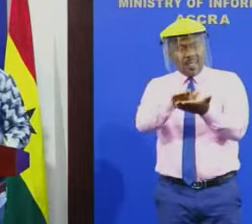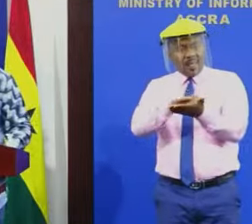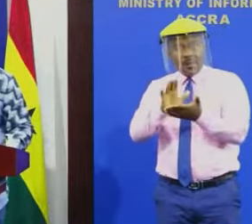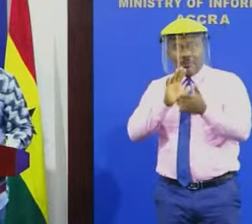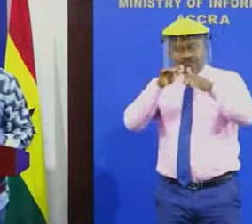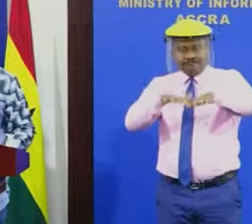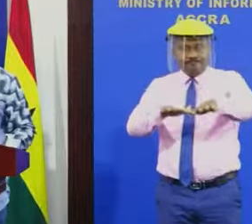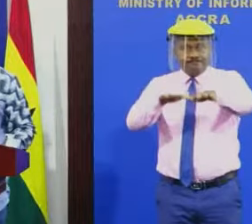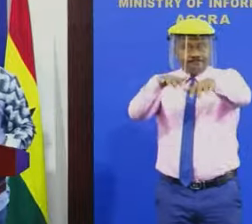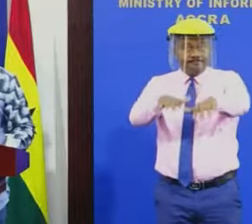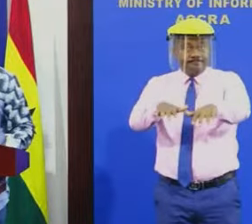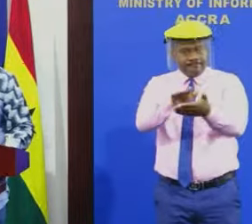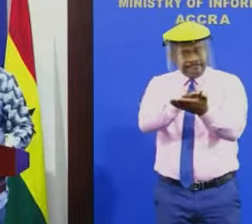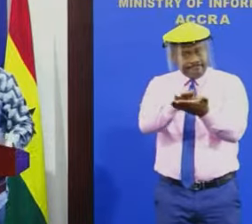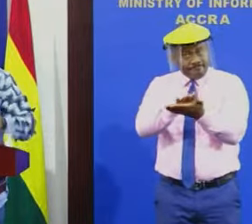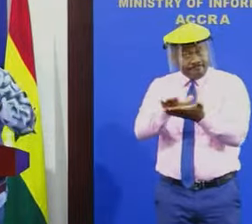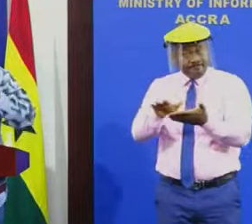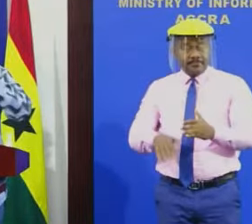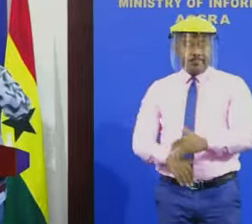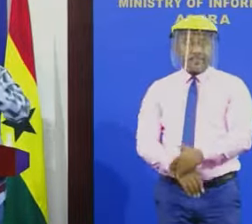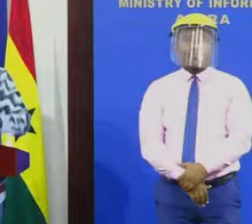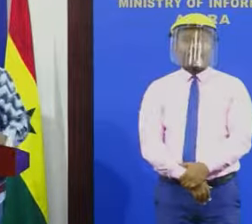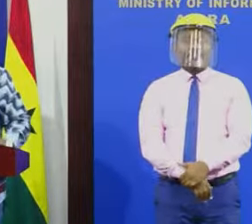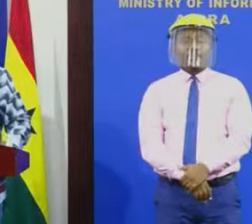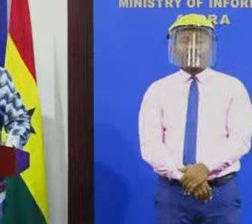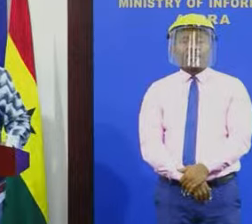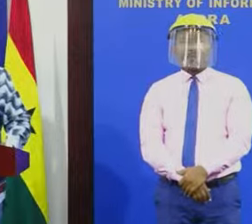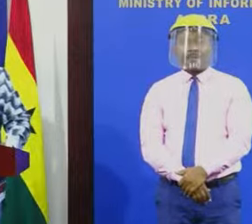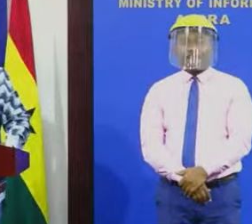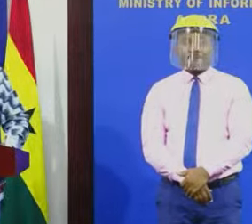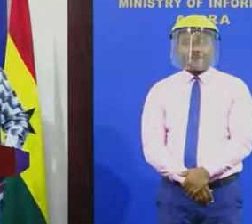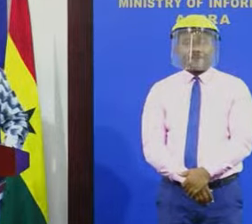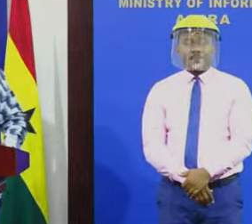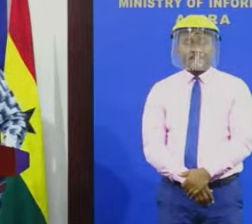keep our oceans clean.